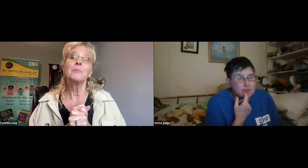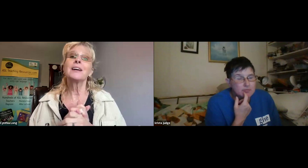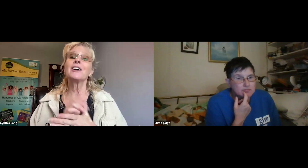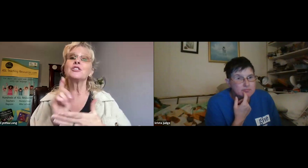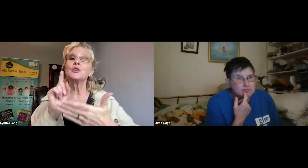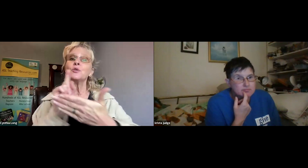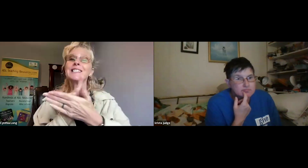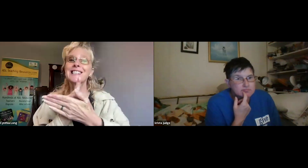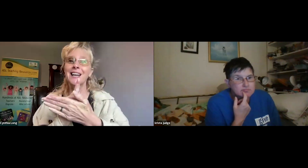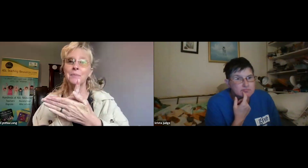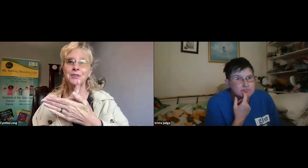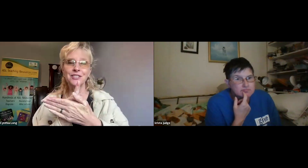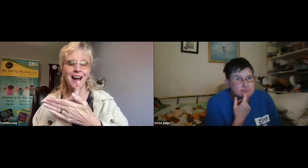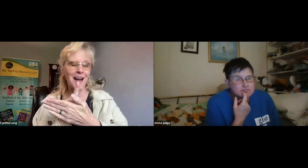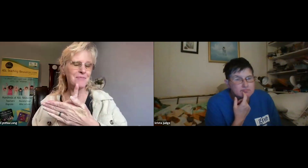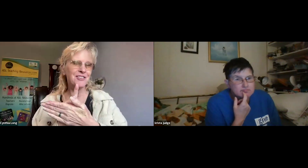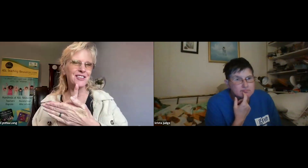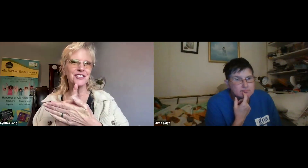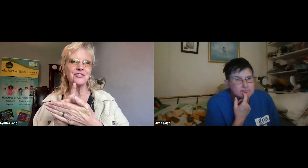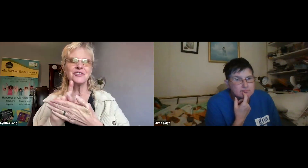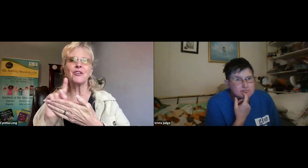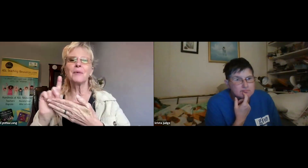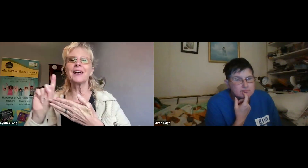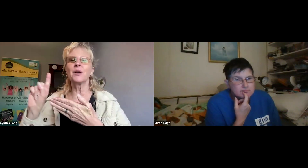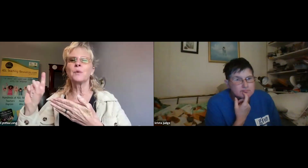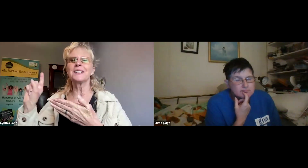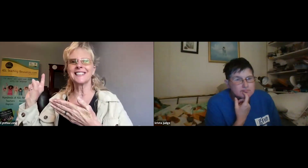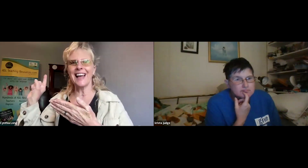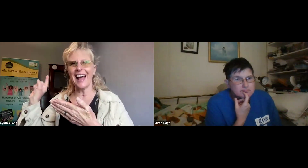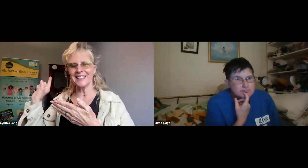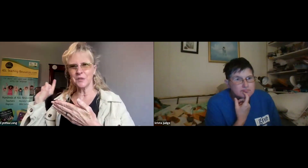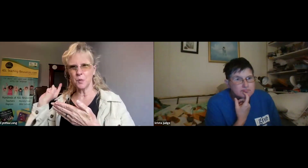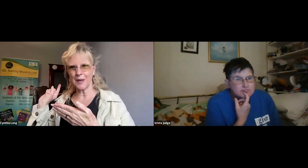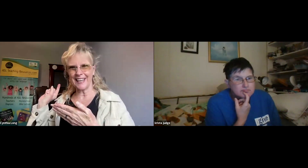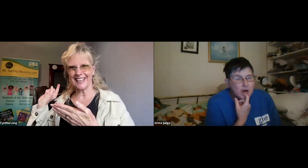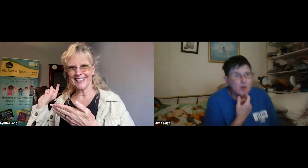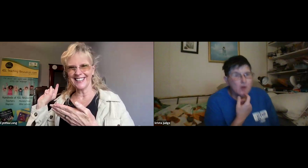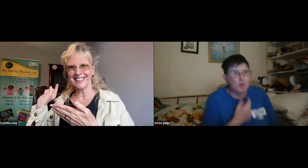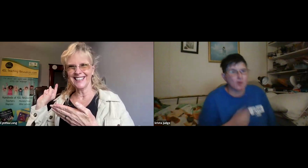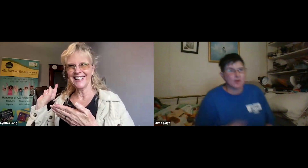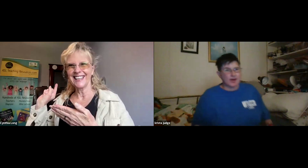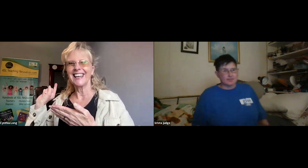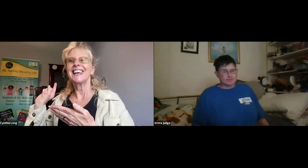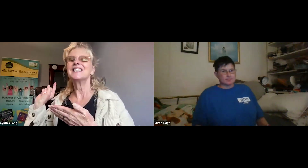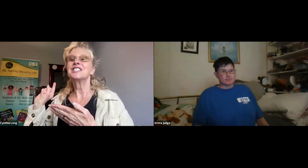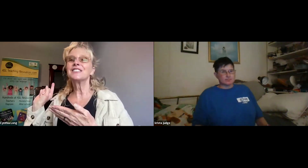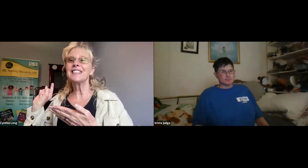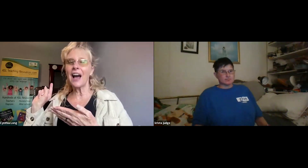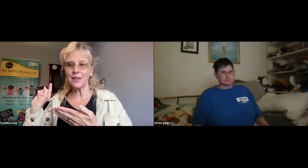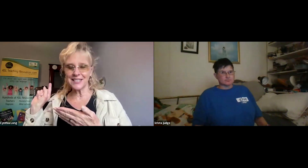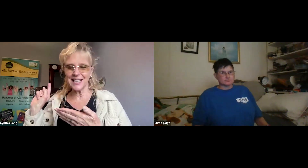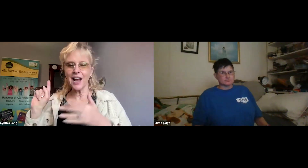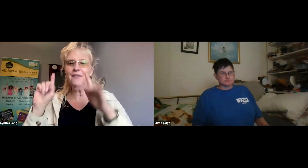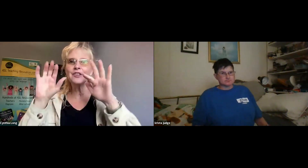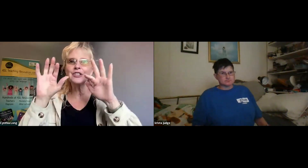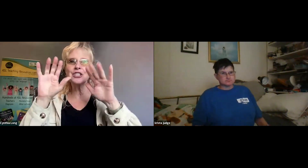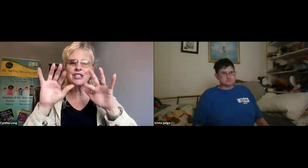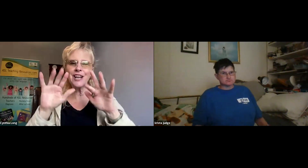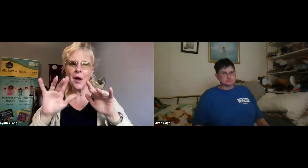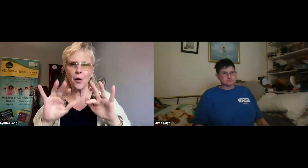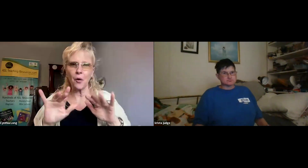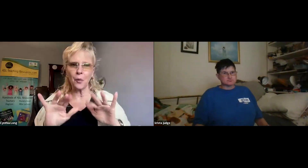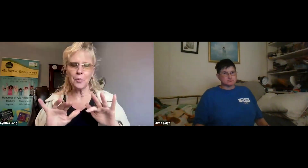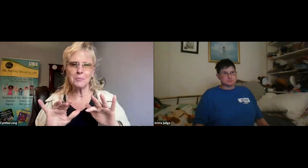Automatically? Because you set up your time first. You told me it was last week. Oh, okay. So now the sign